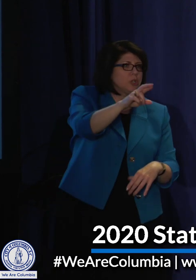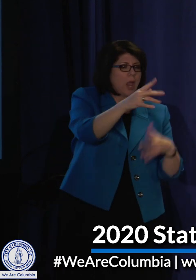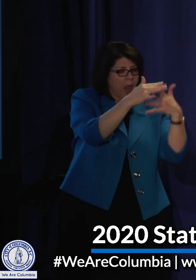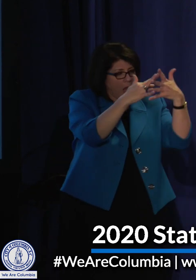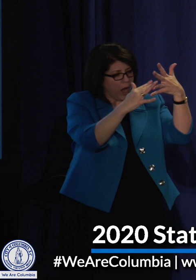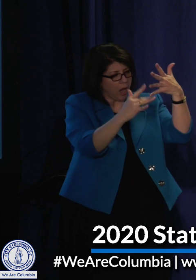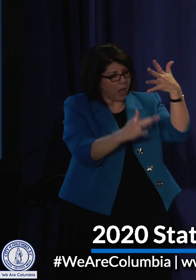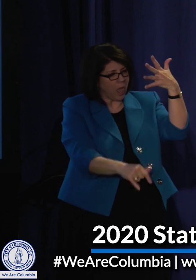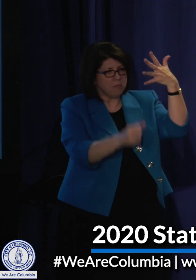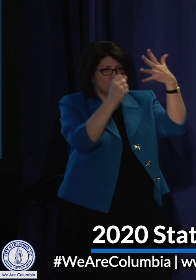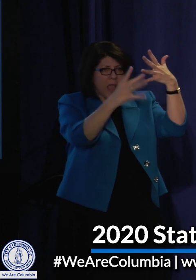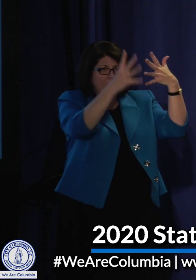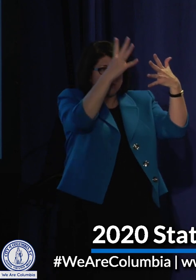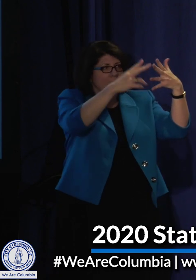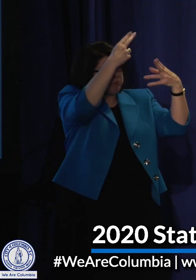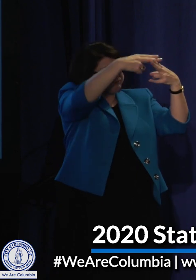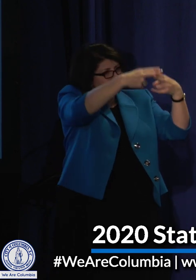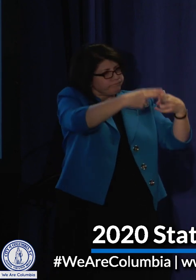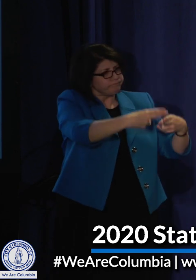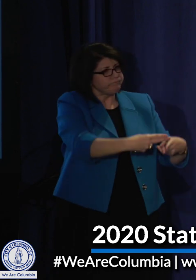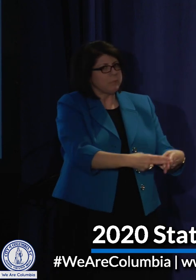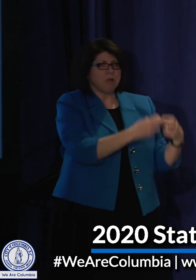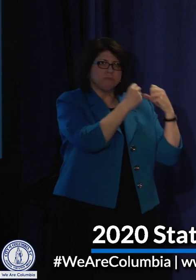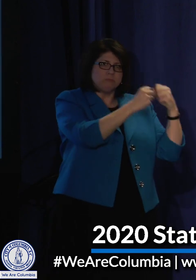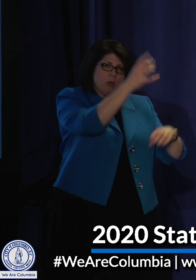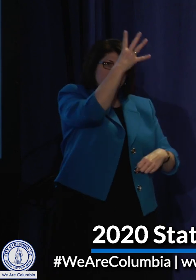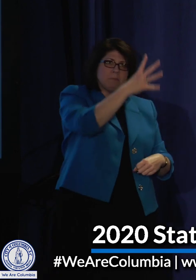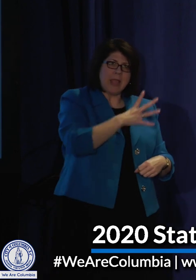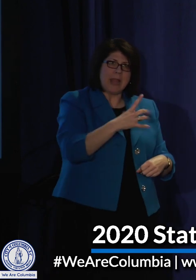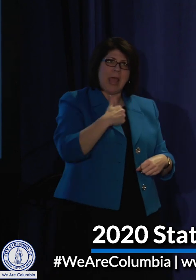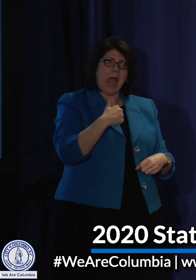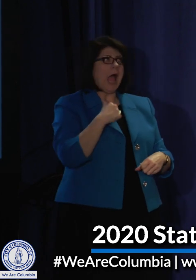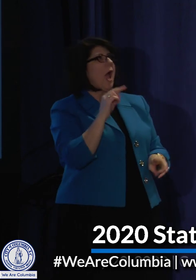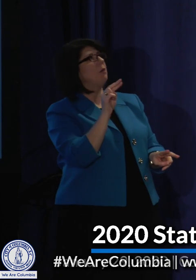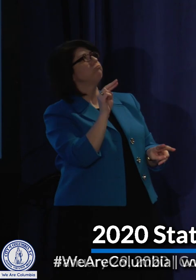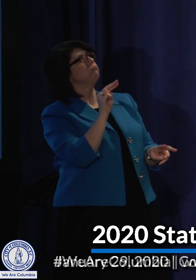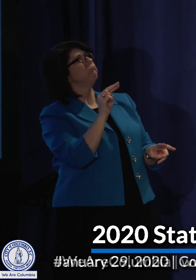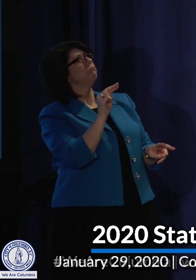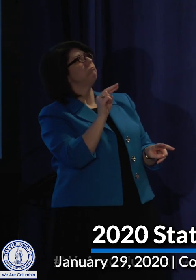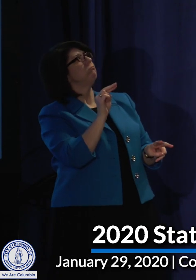goes on and on of strong men